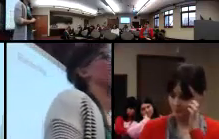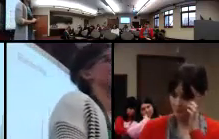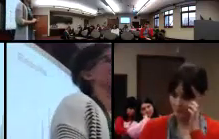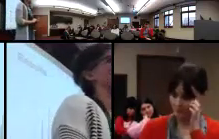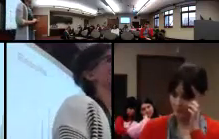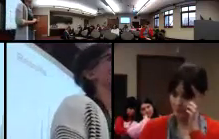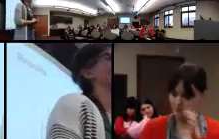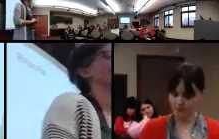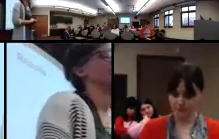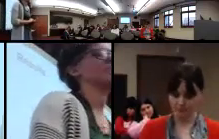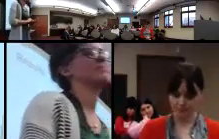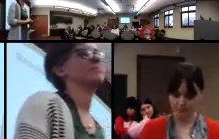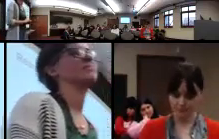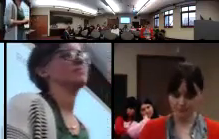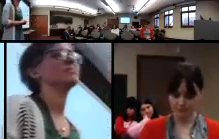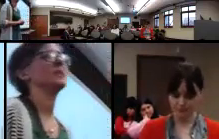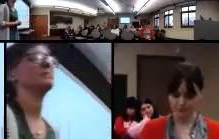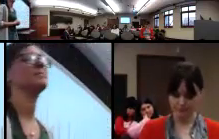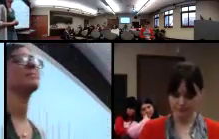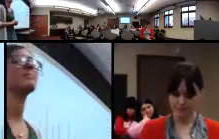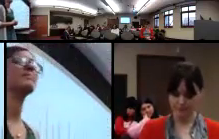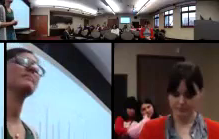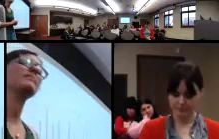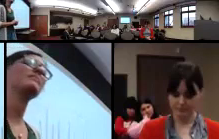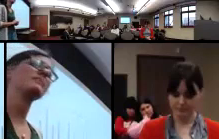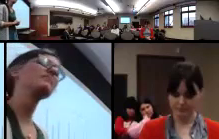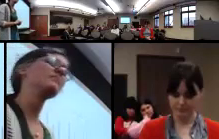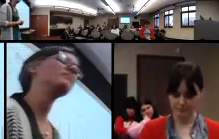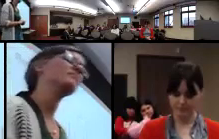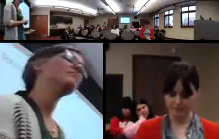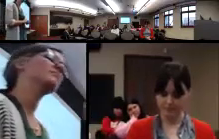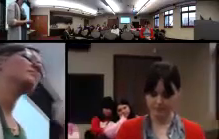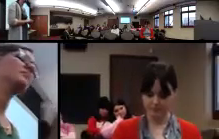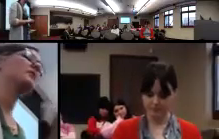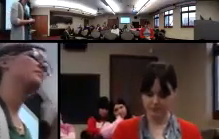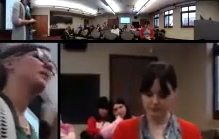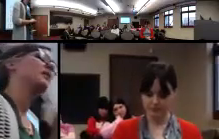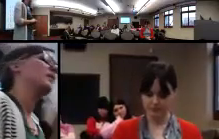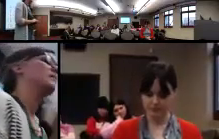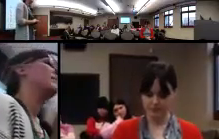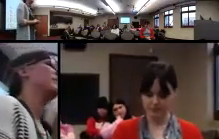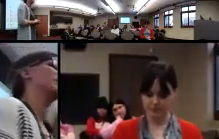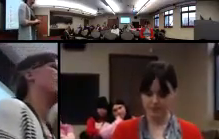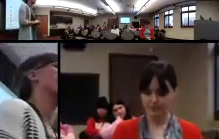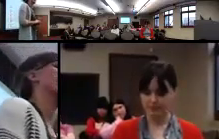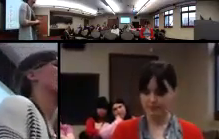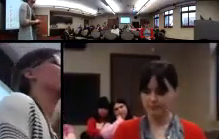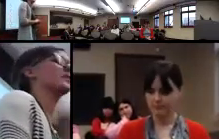late signers to recover their language acquisition. Yeah. So that's the